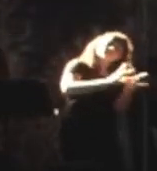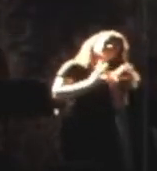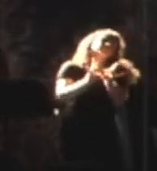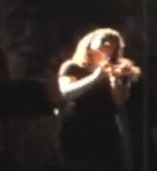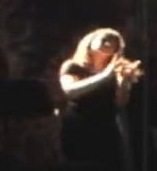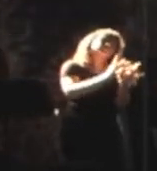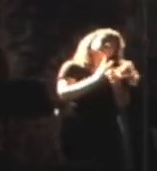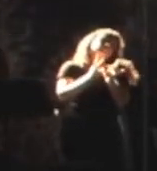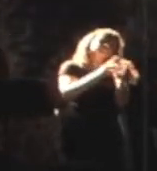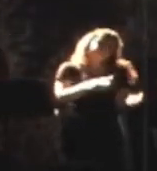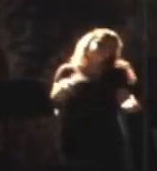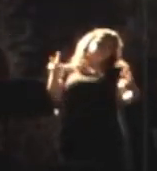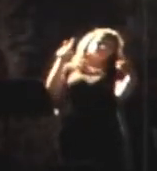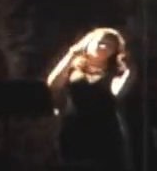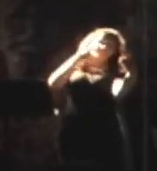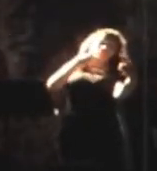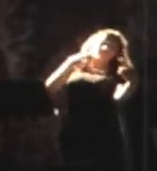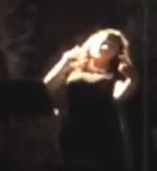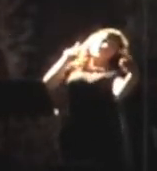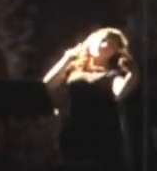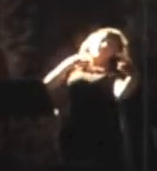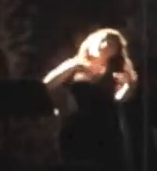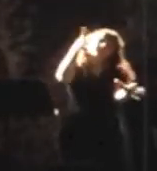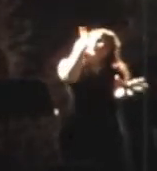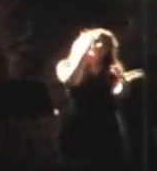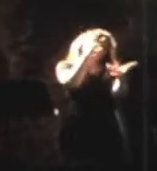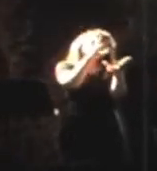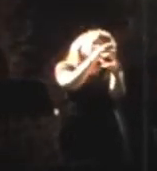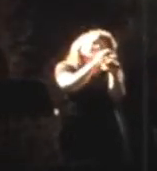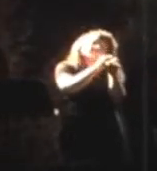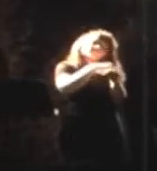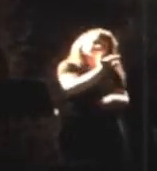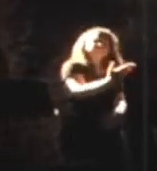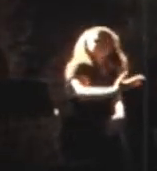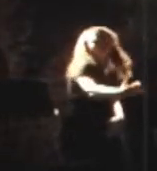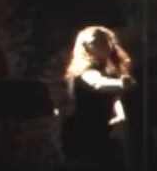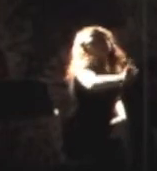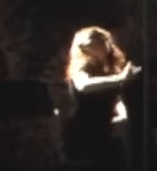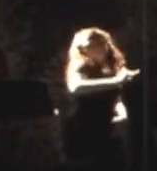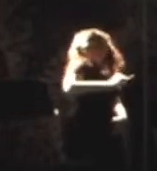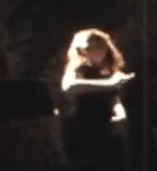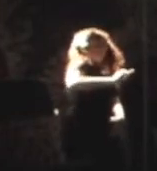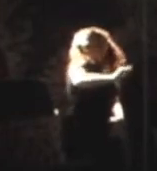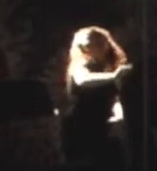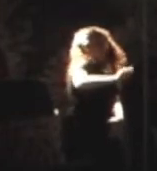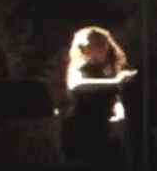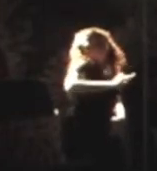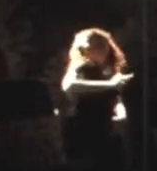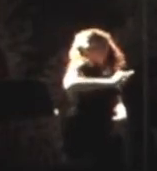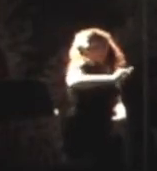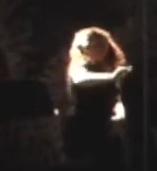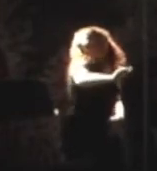But you're onto me But you're And all over me